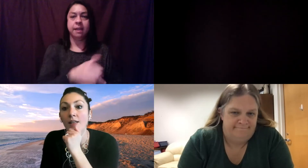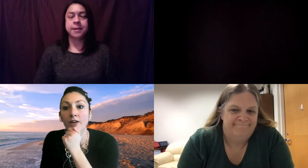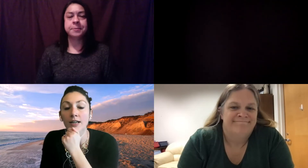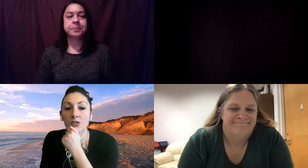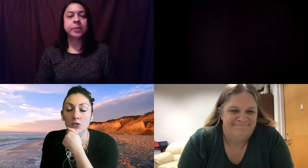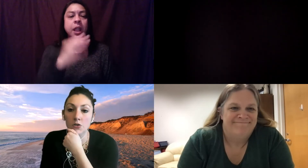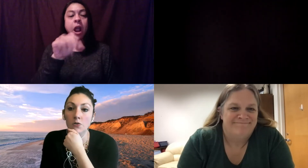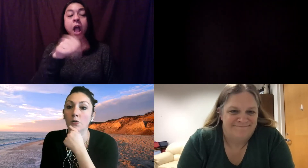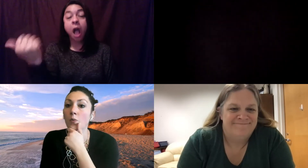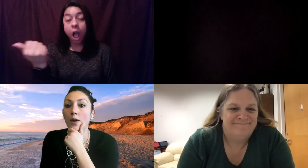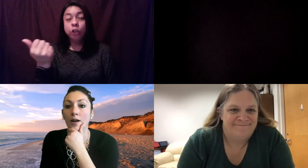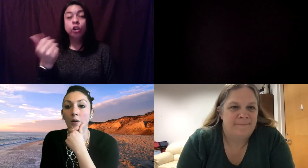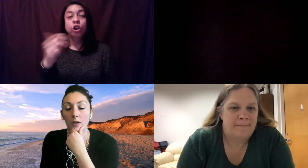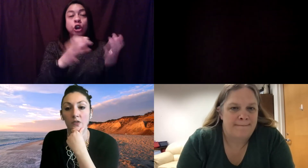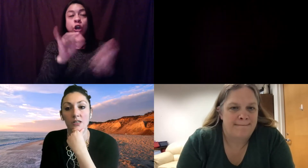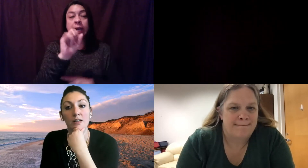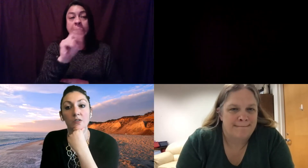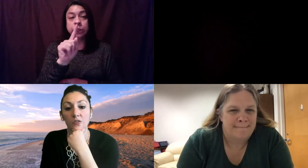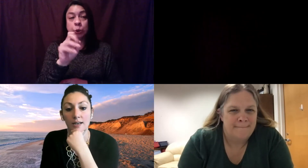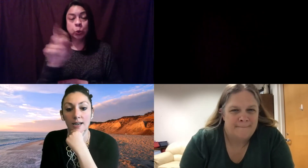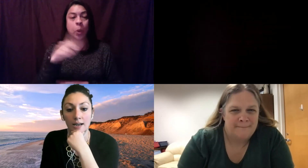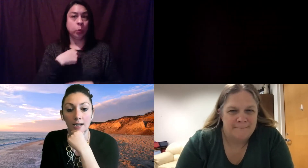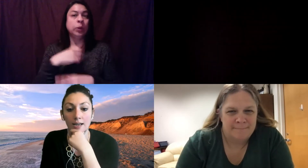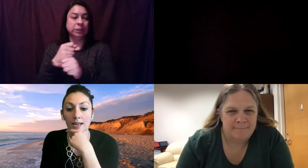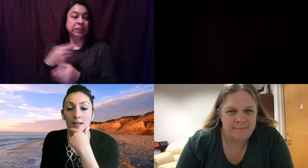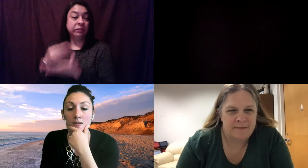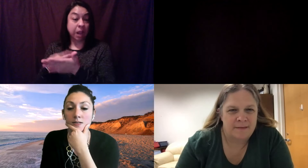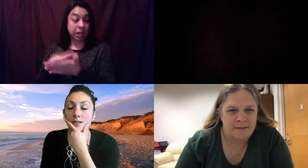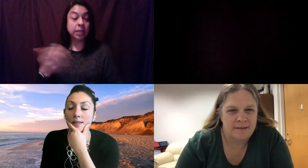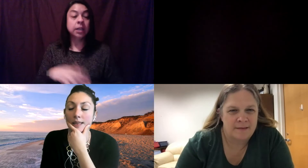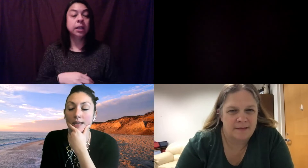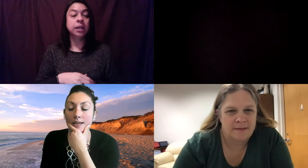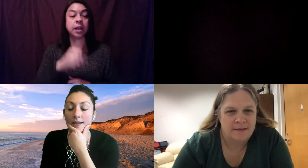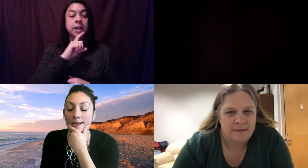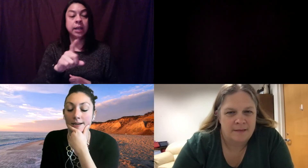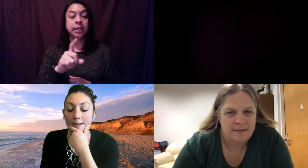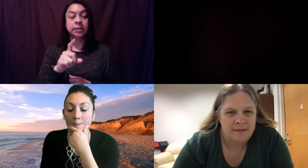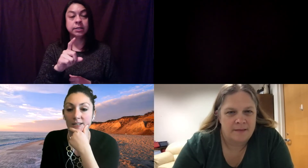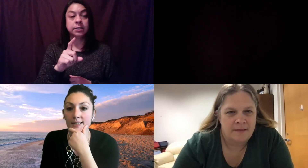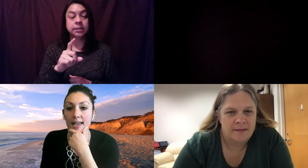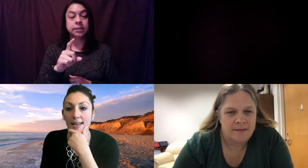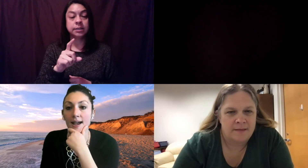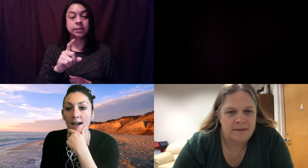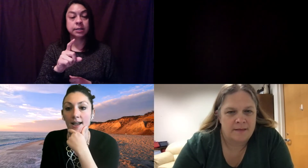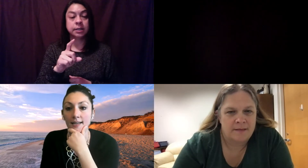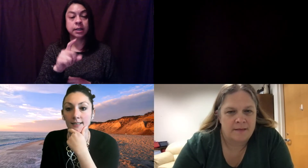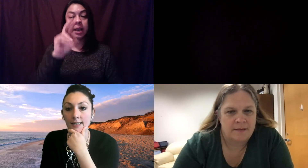The other institute where we've received funding is it's